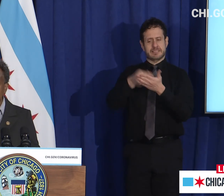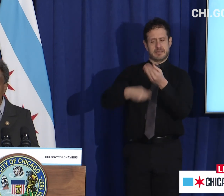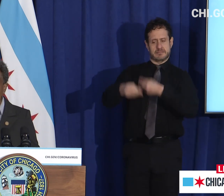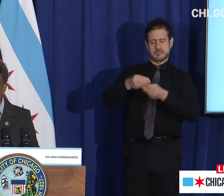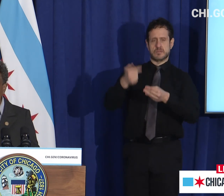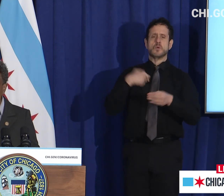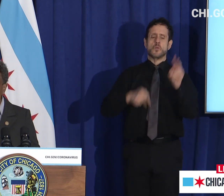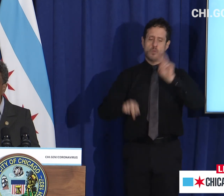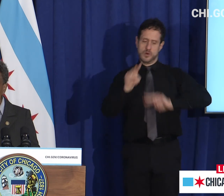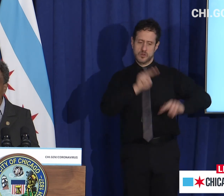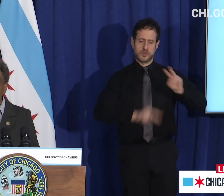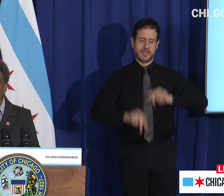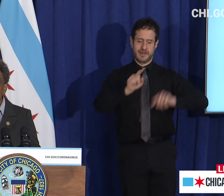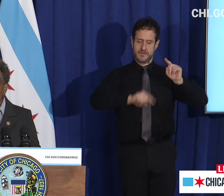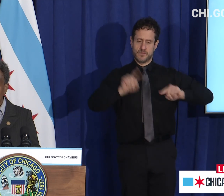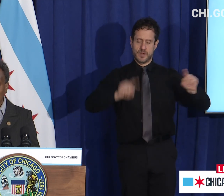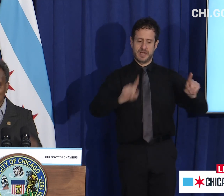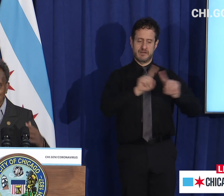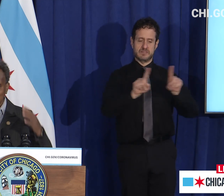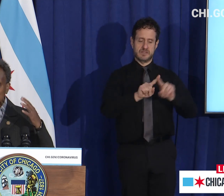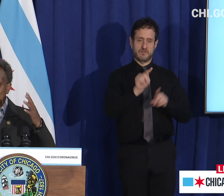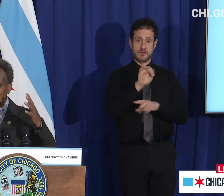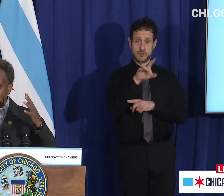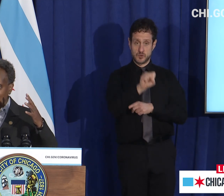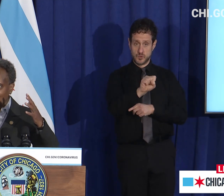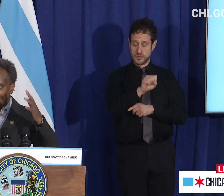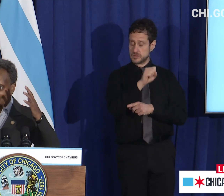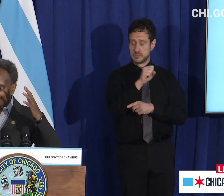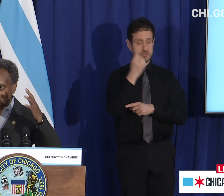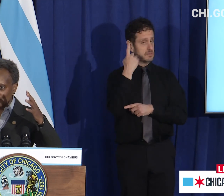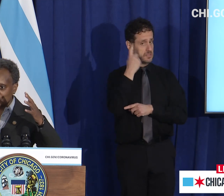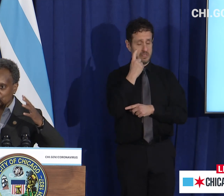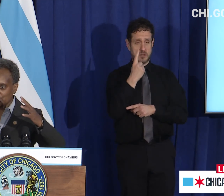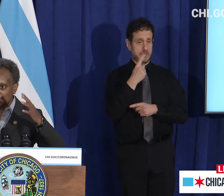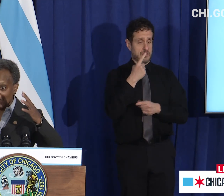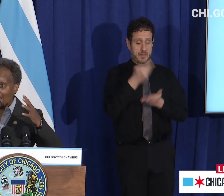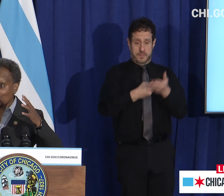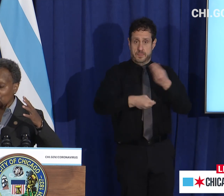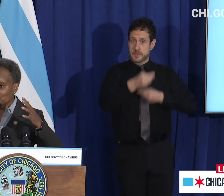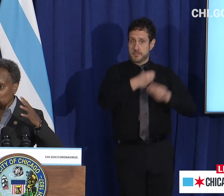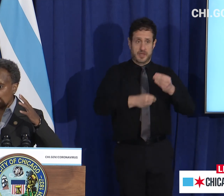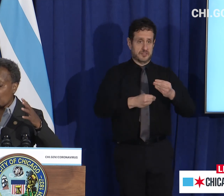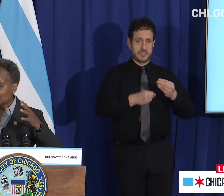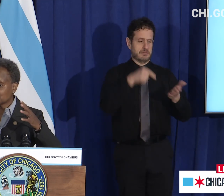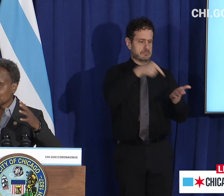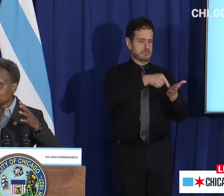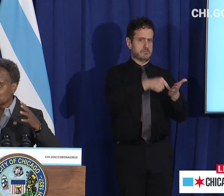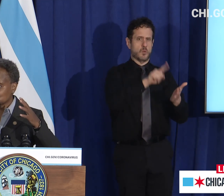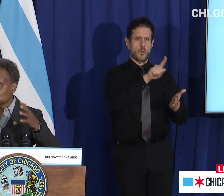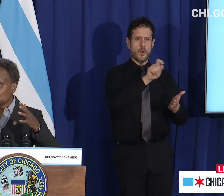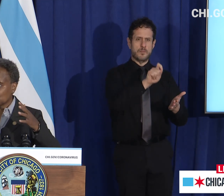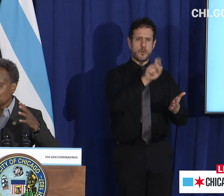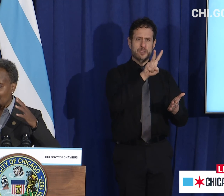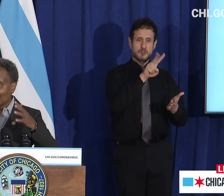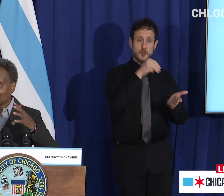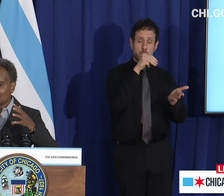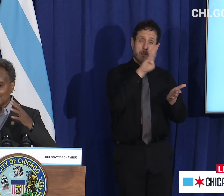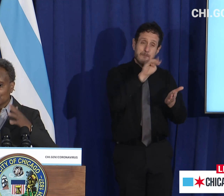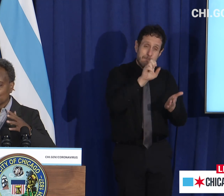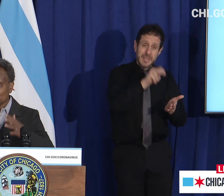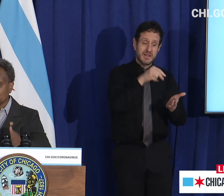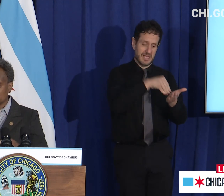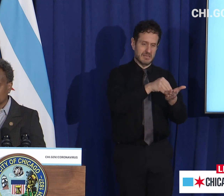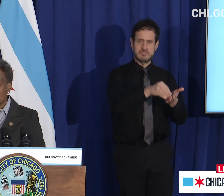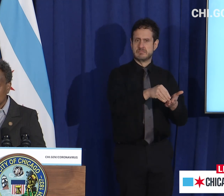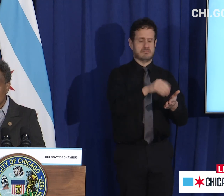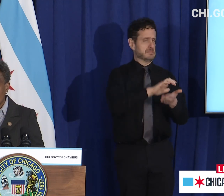range of different tools because the enormity of this budget gap requires us to look at a